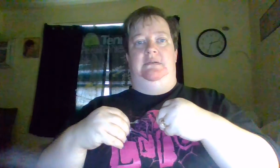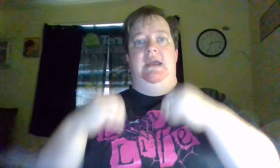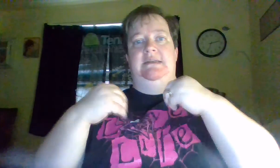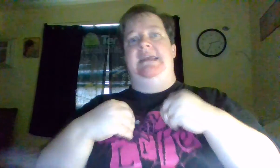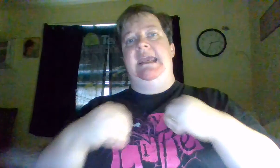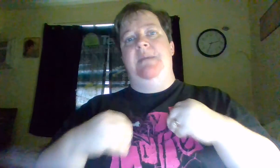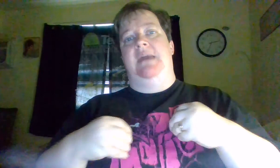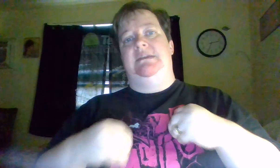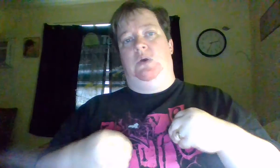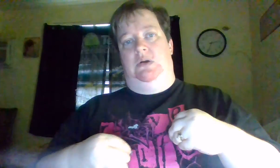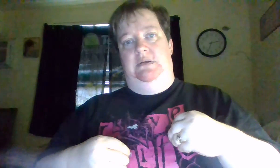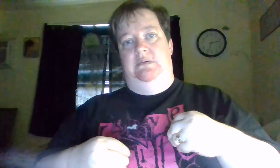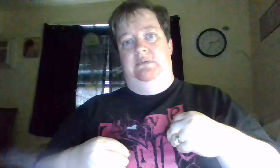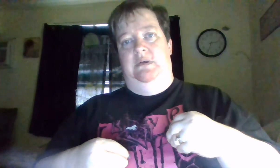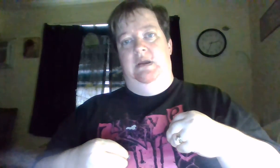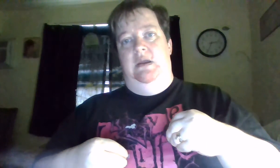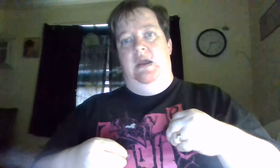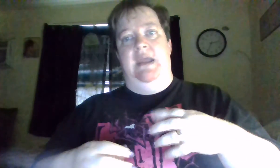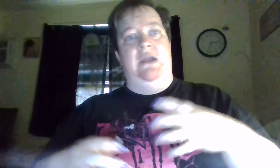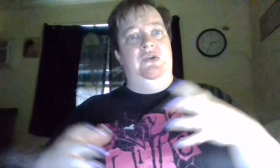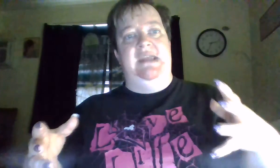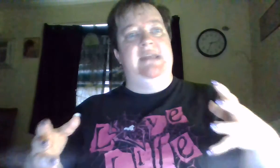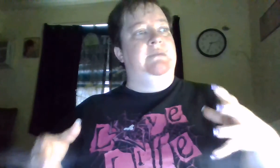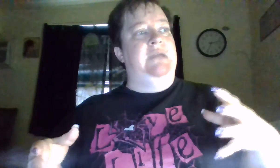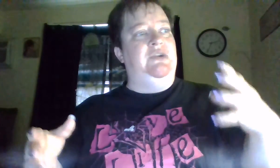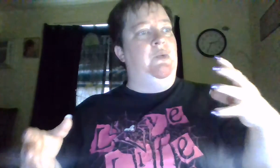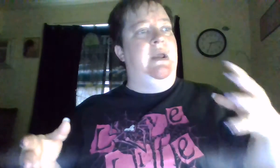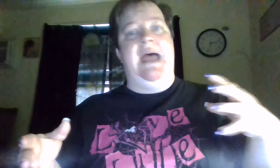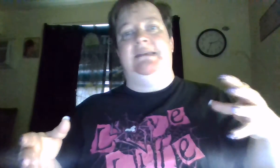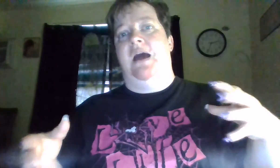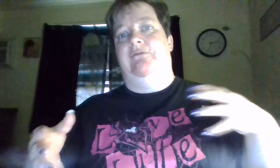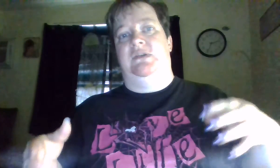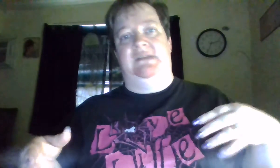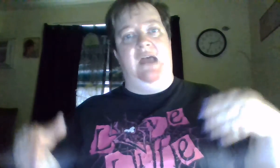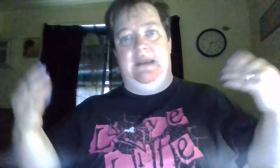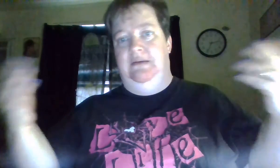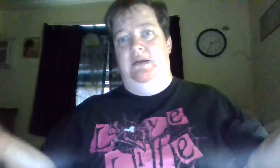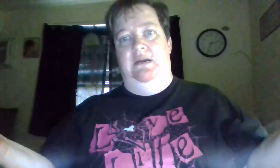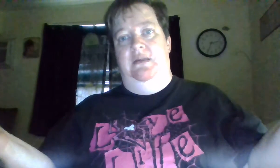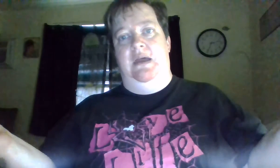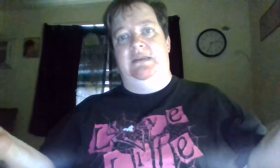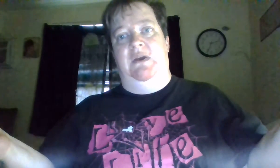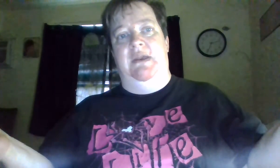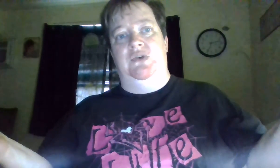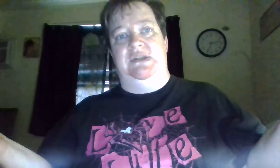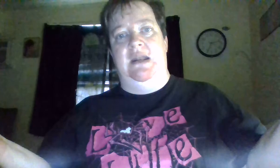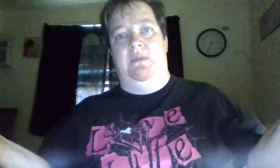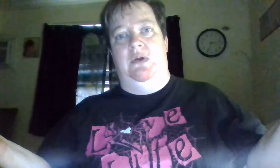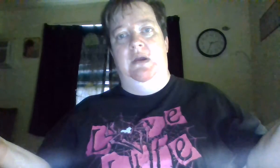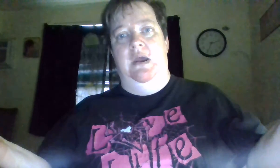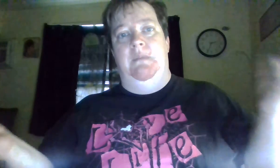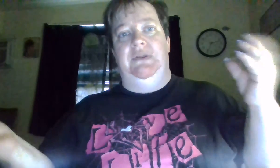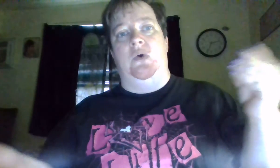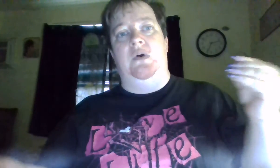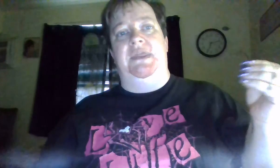to take him at his word. I understand sometimes you want to ask God for a sign. That's very understandable. But the cool thing